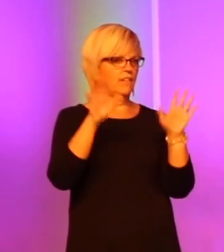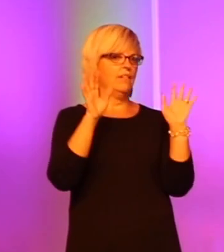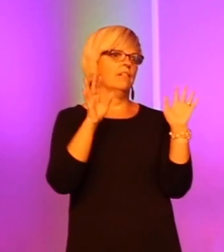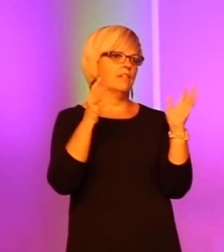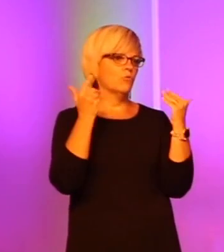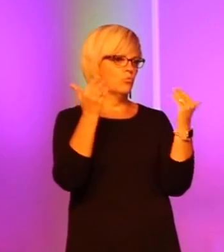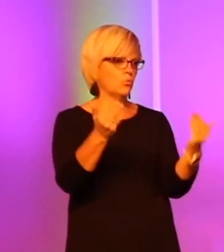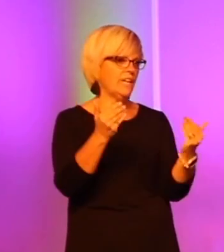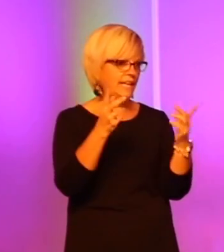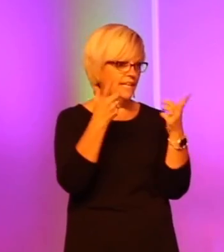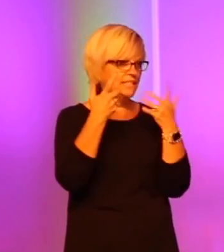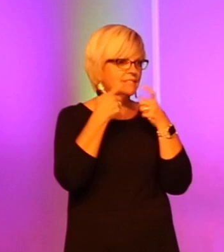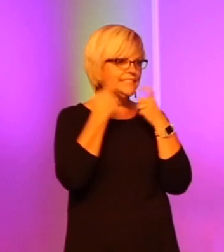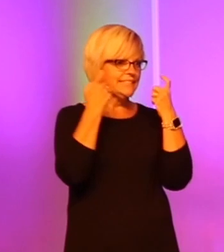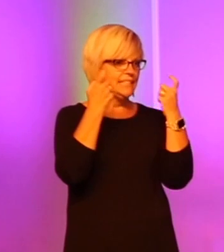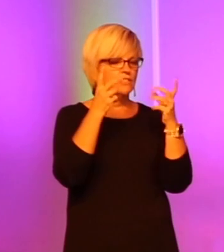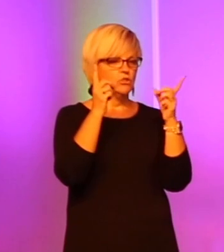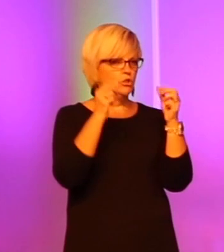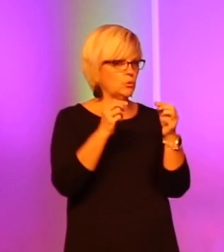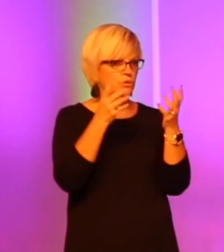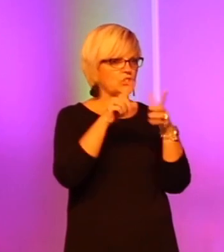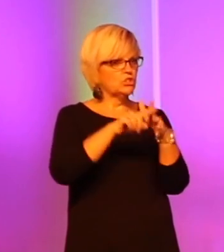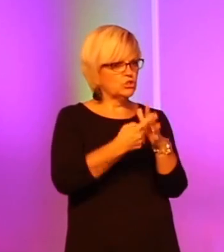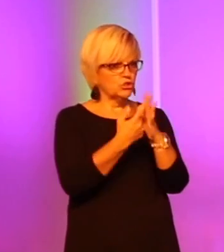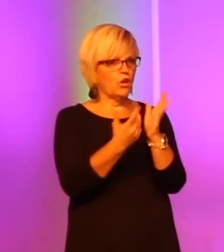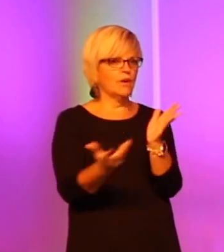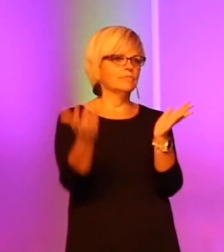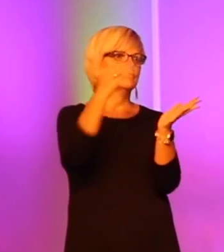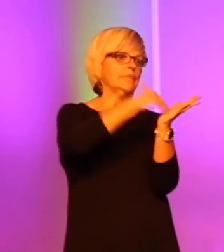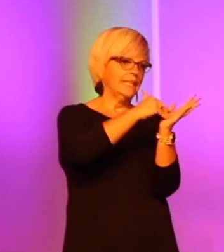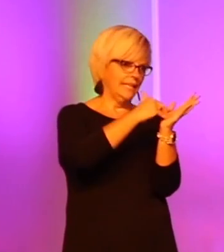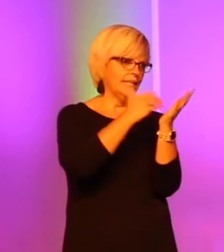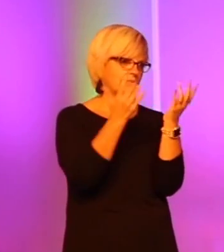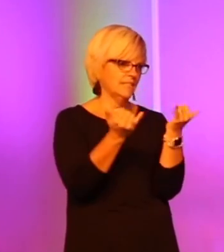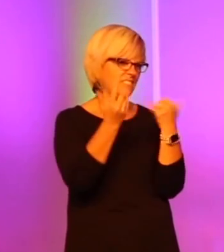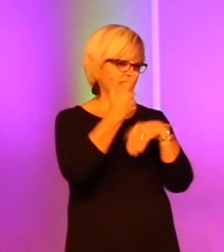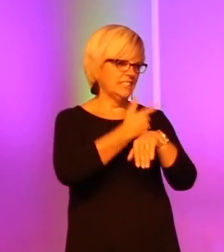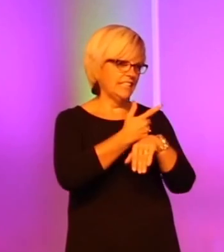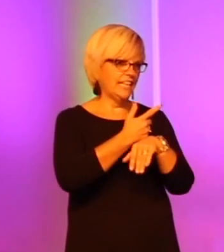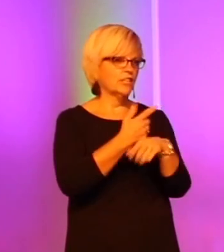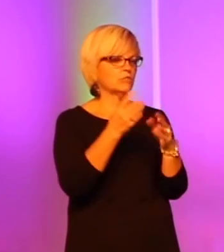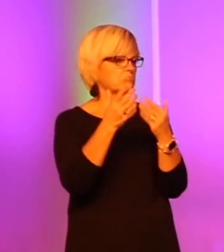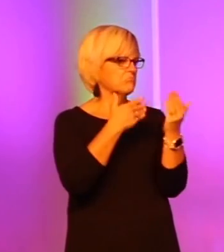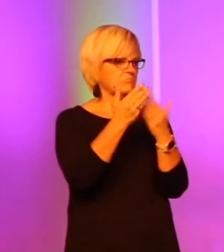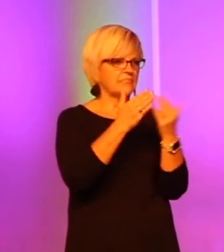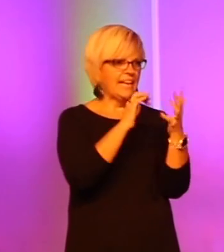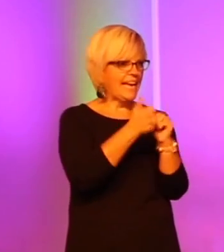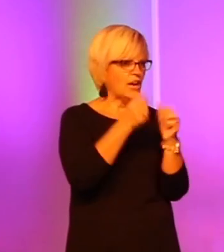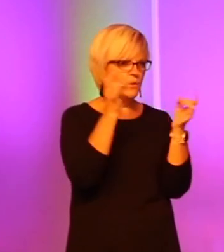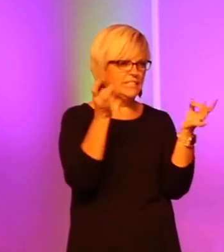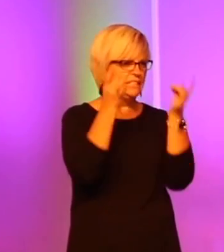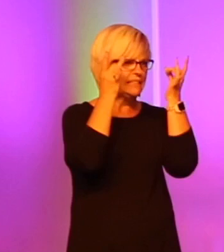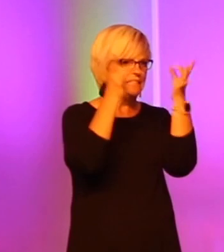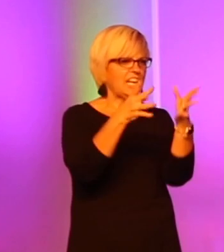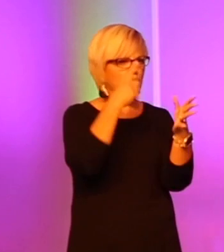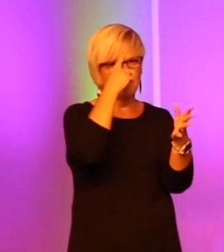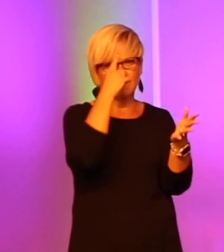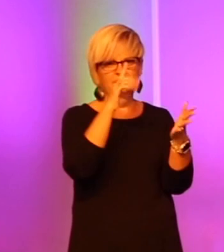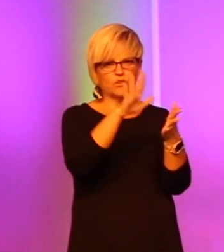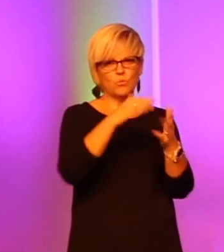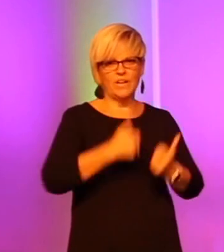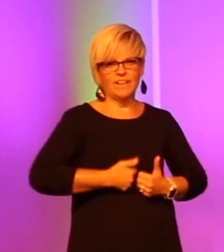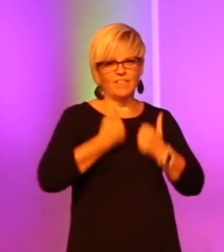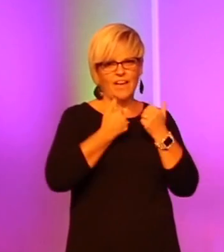and go and sin no more. Let's do it today. Let's start hit that refresh button. Let's do it again. No matter how terrible you think you messed your life